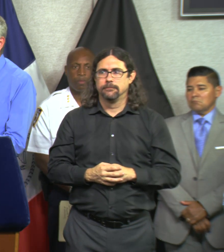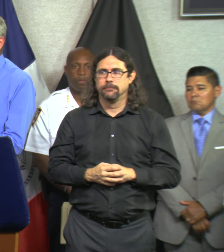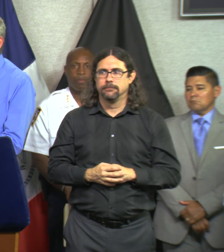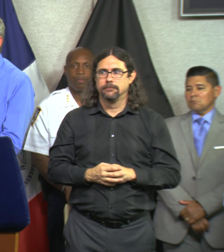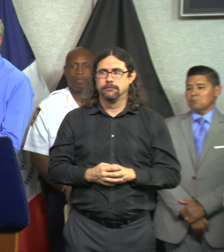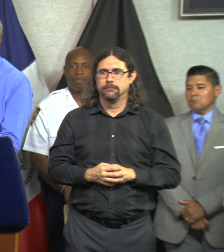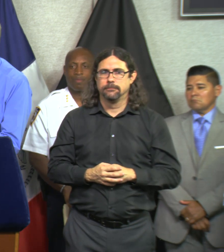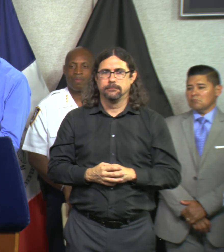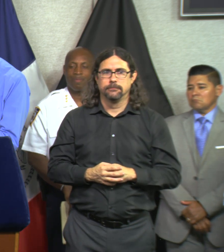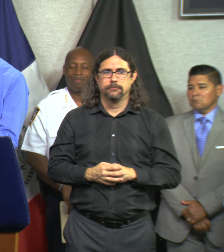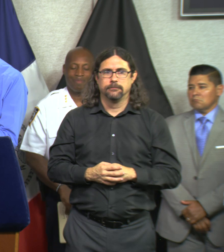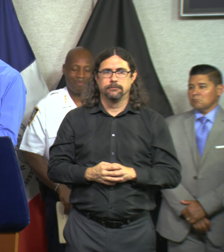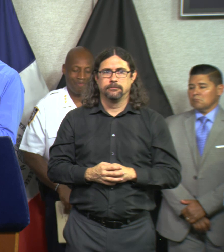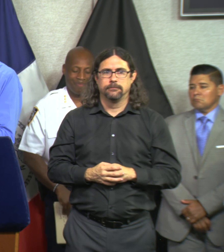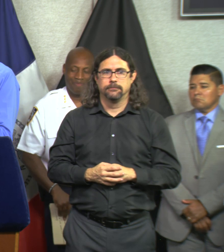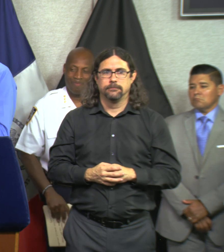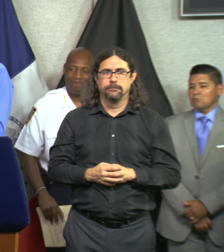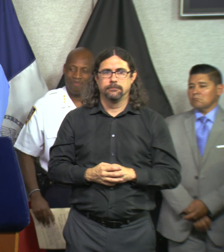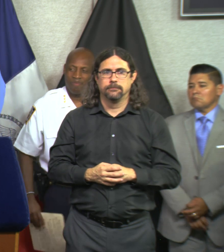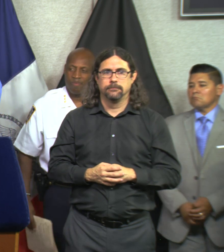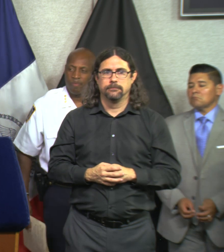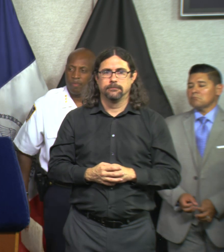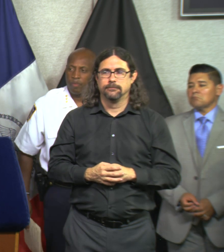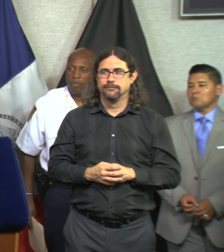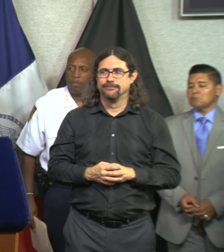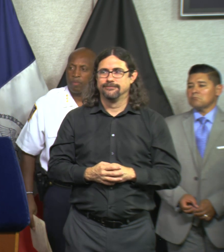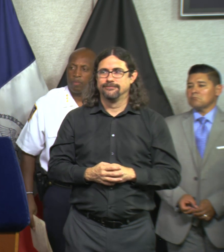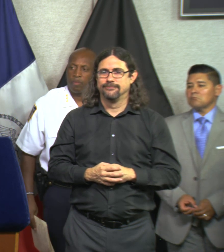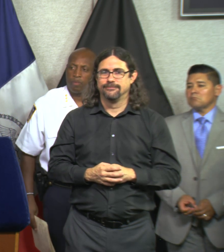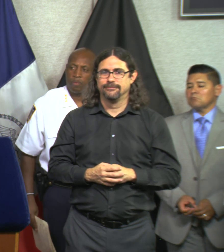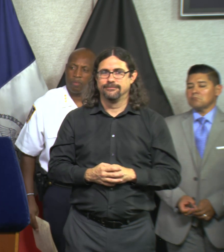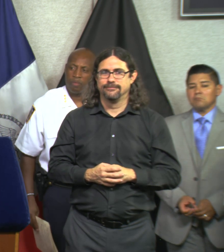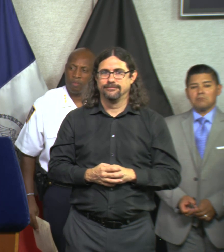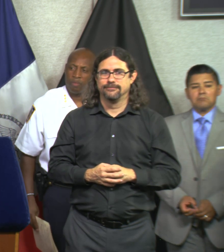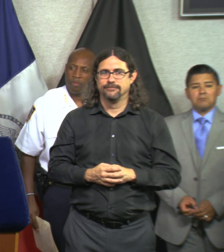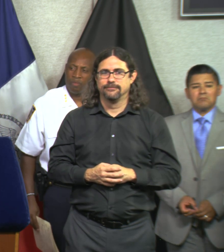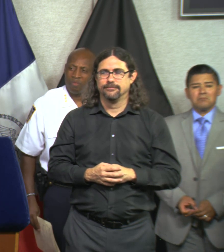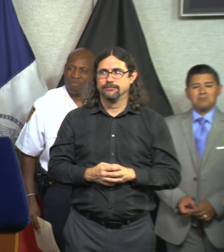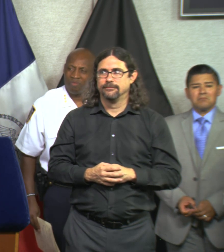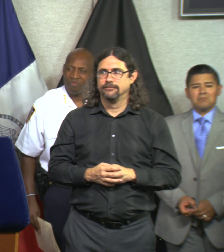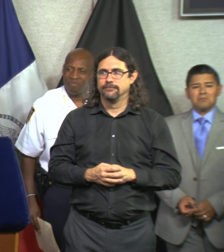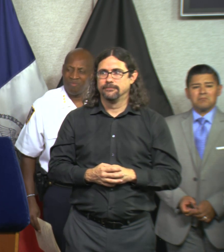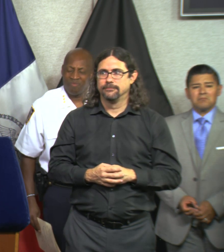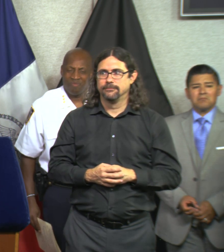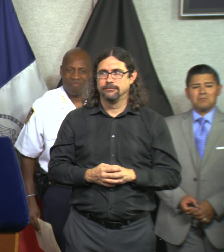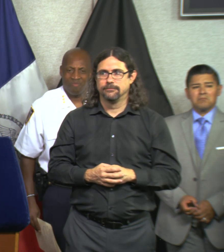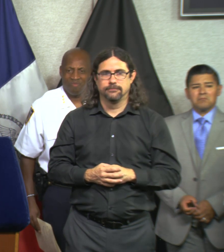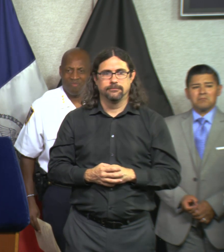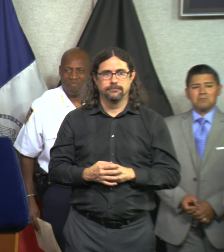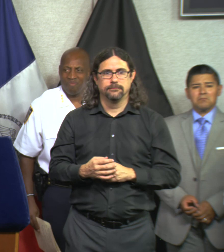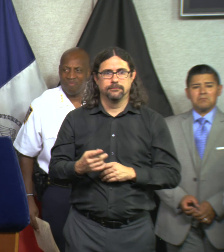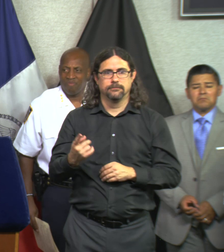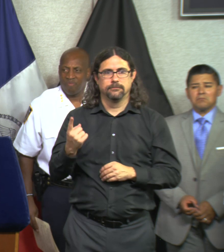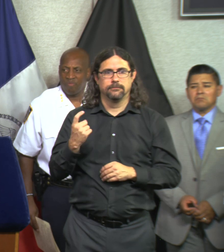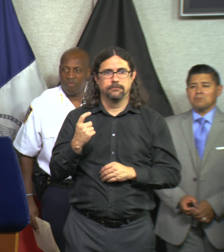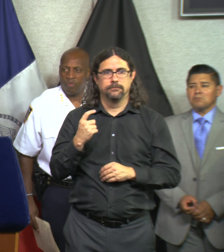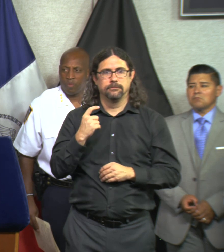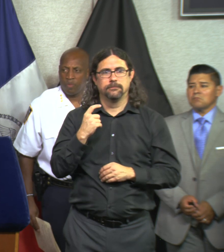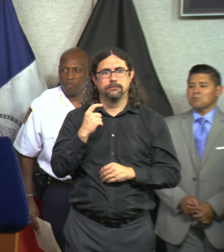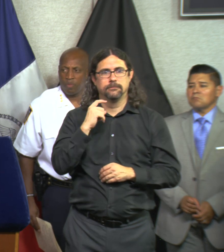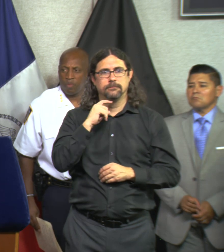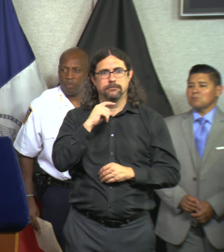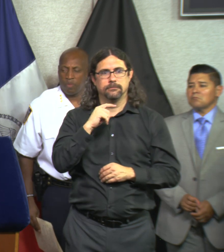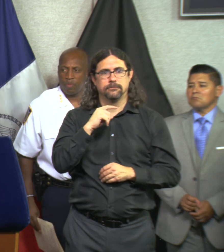them. We want you to be organized. Thank you, Mr. Mayor. Yesterday, Speaker Corey Johnson said that there are too many